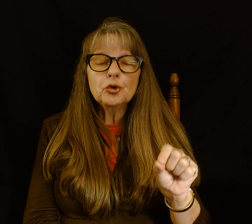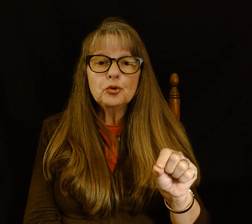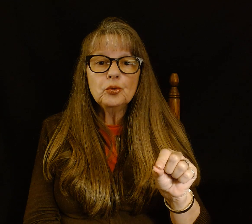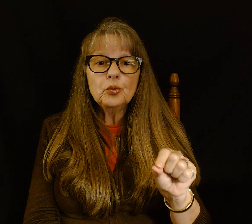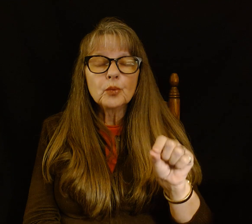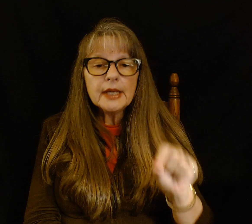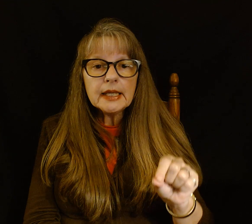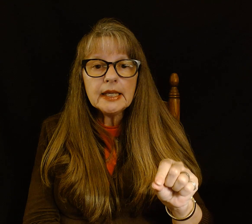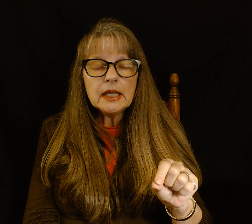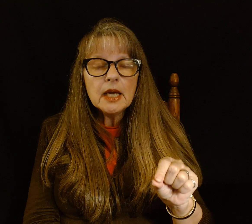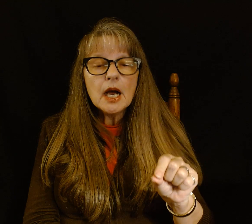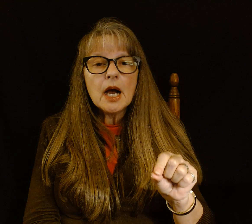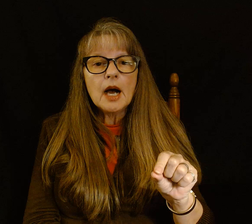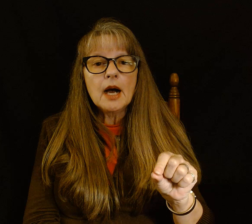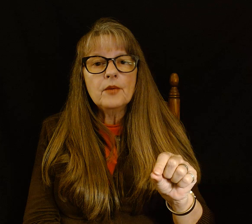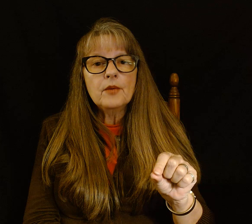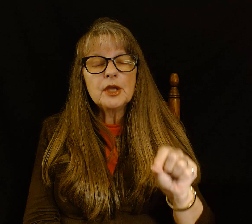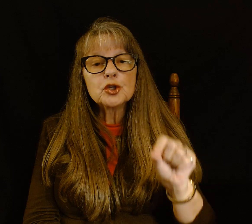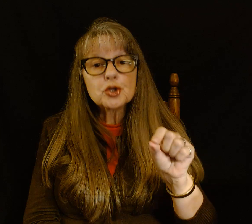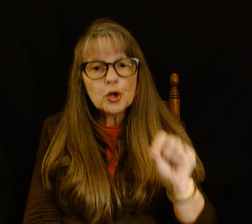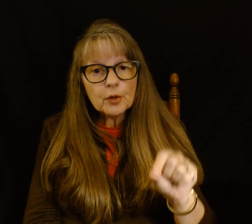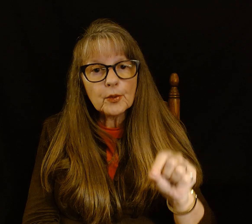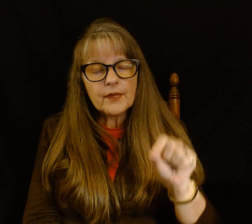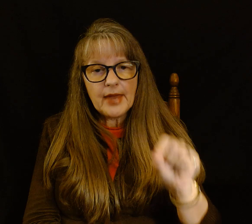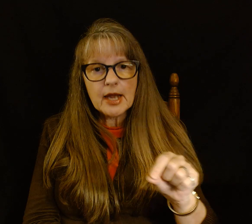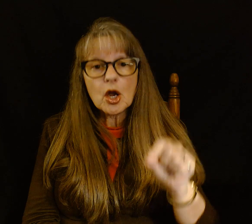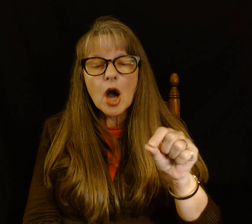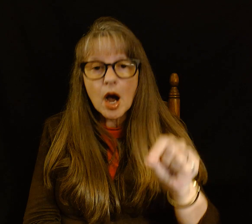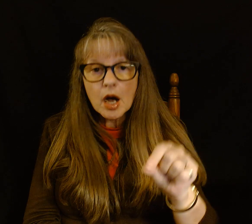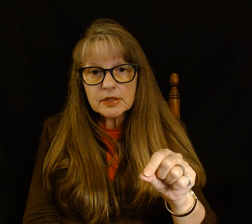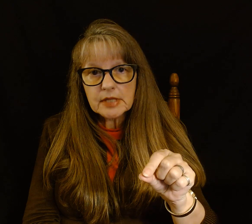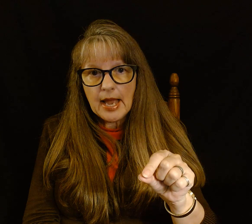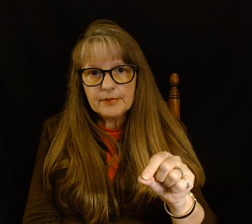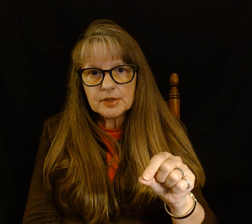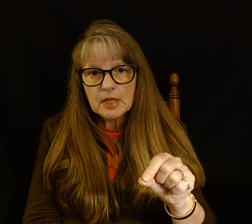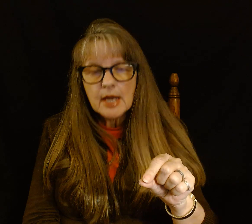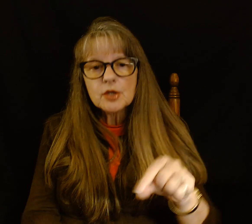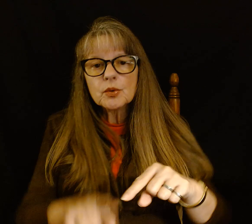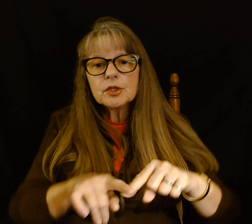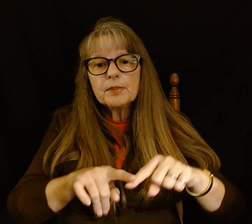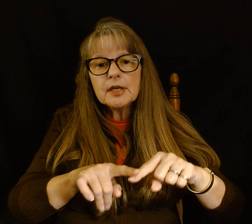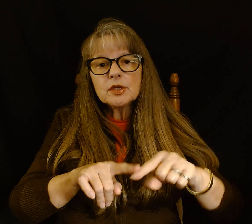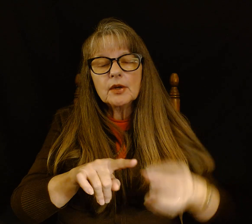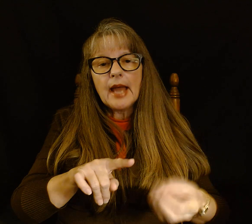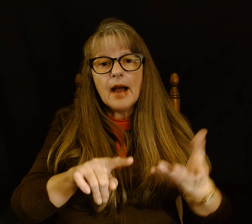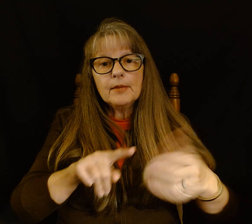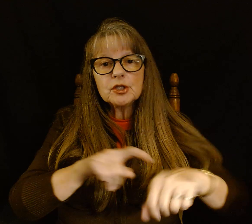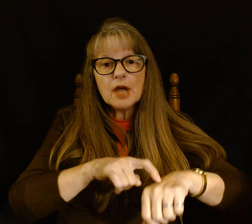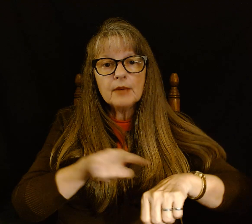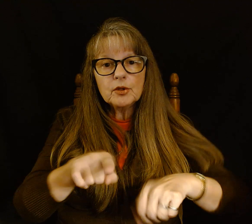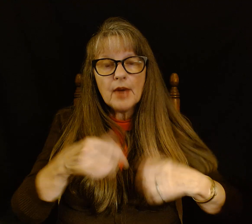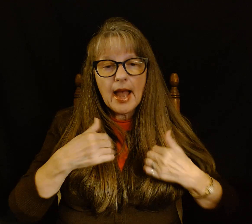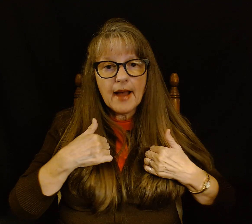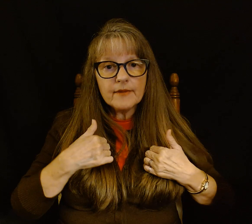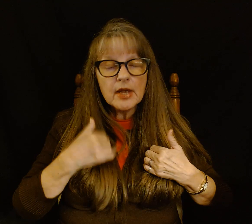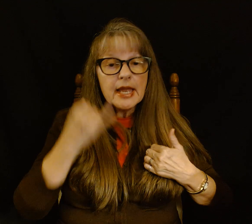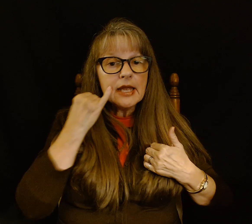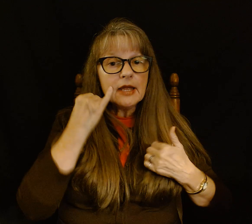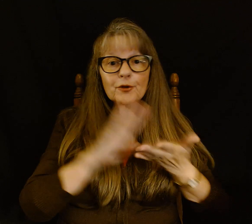to really interpret that concept. So it depends on how much time you have, if you're